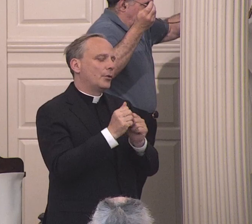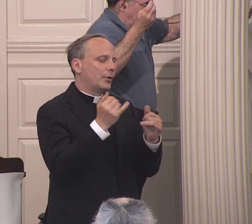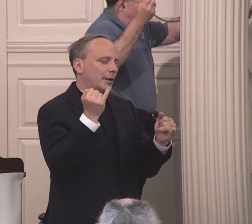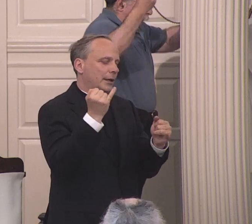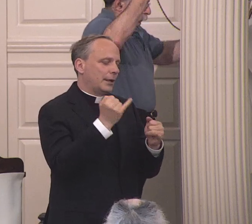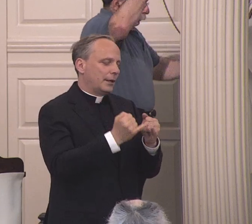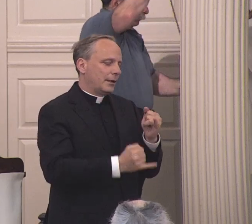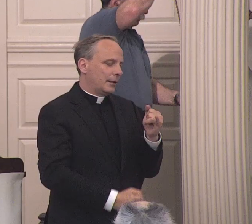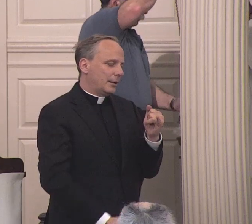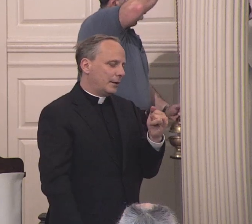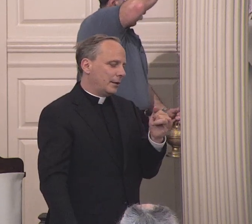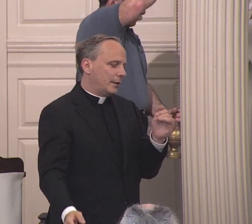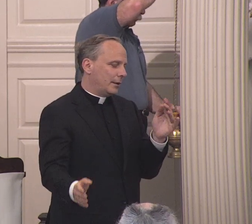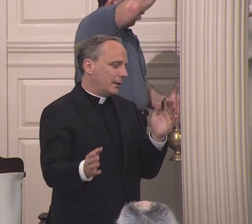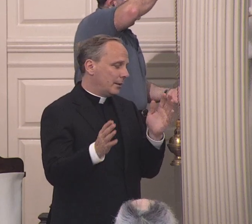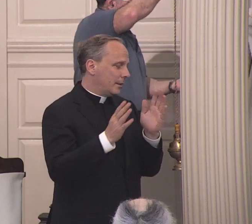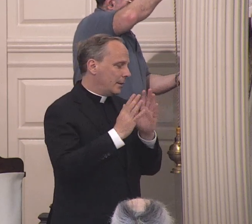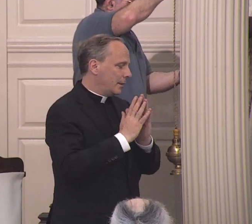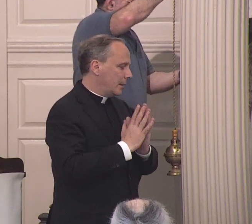saecula